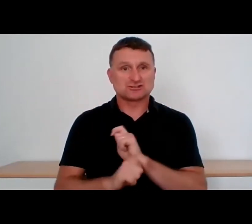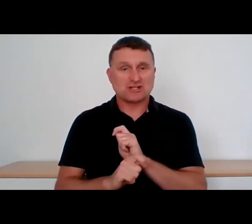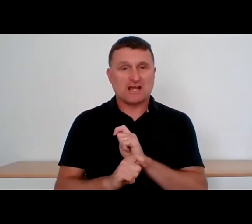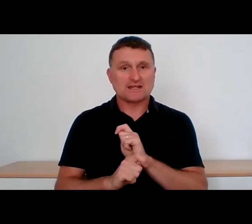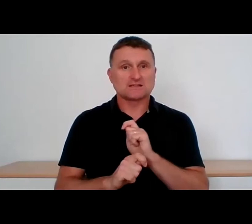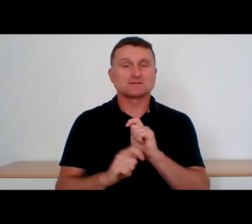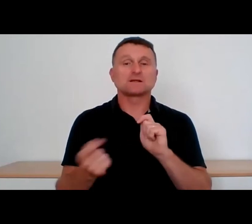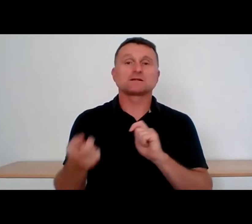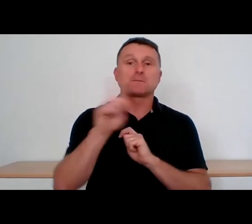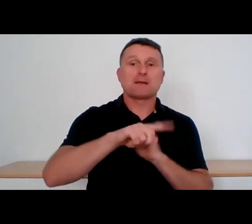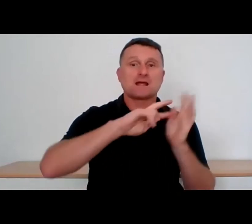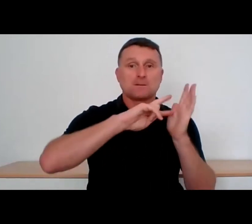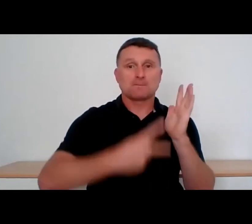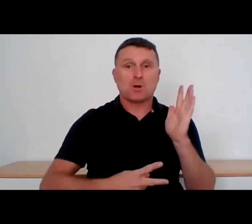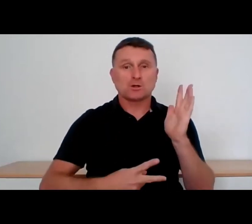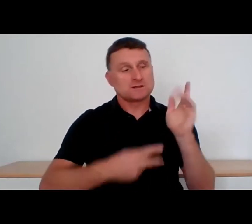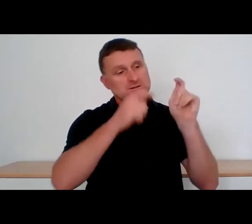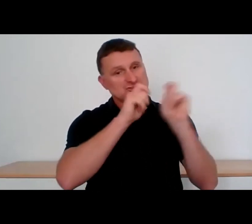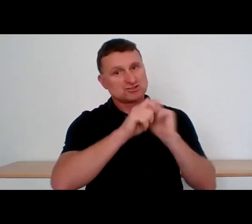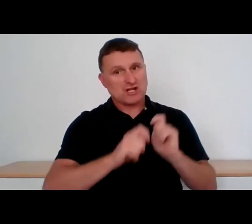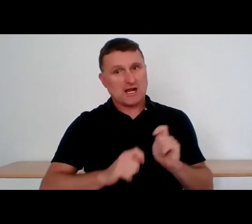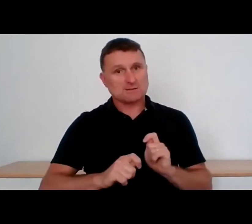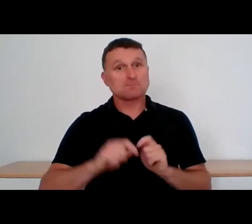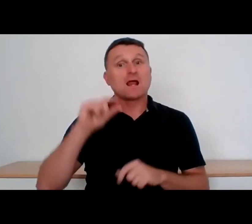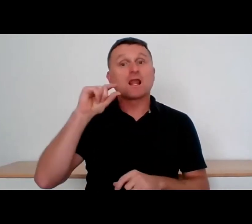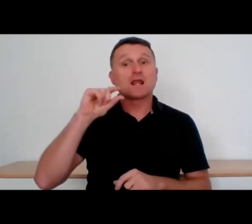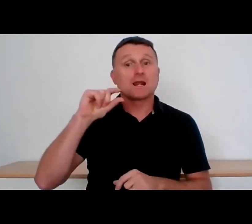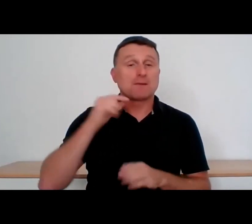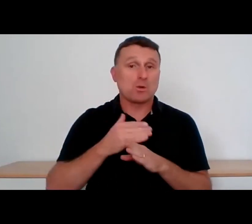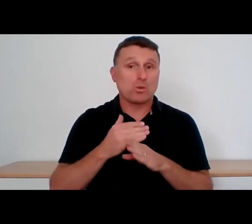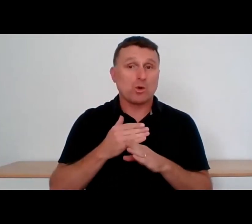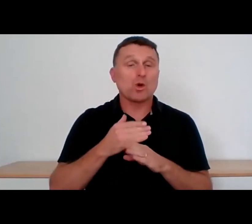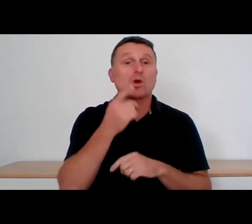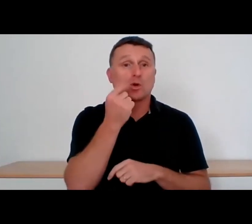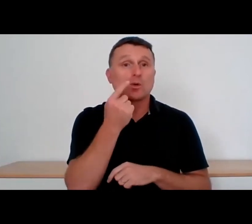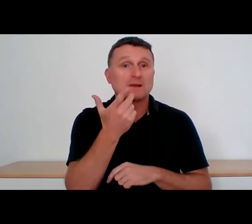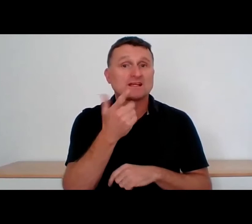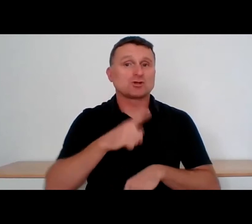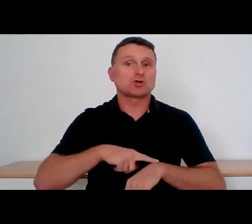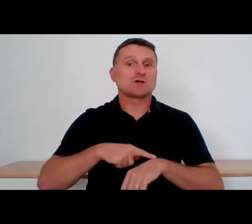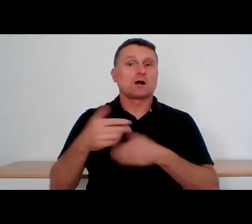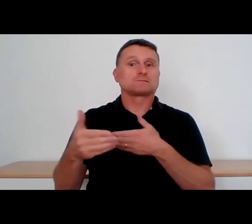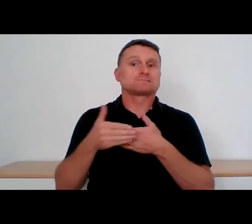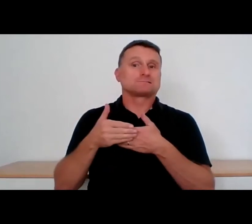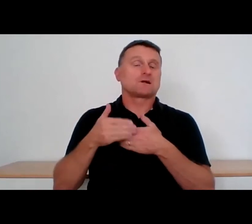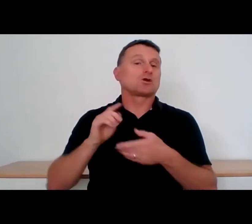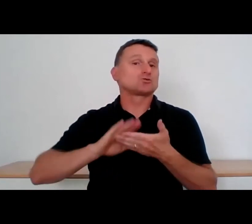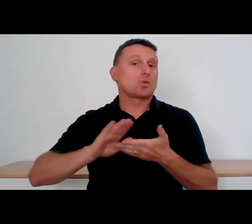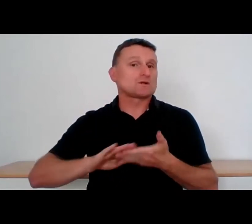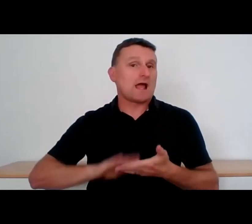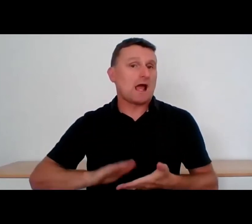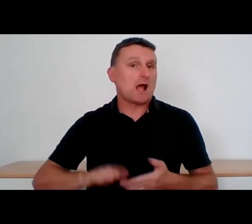might mean that little work is required, and so your timeframes can be quick and your internal and